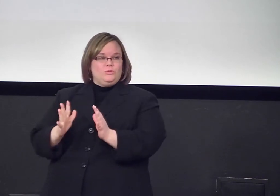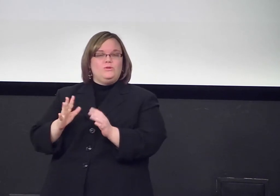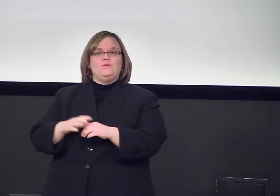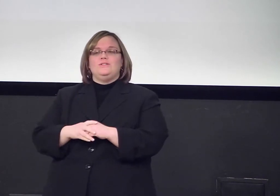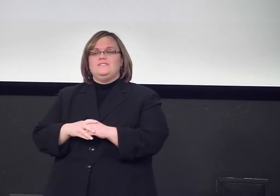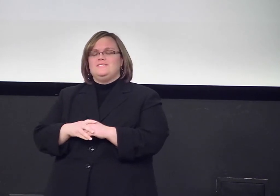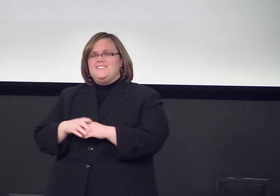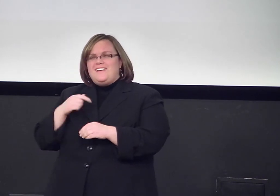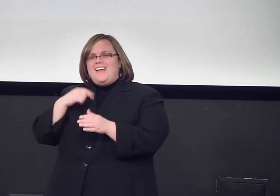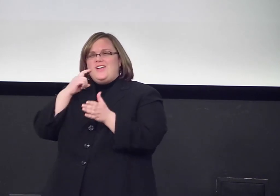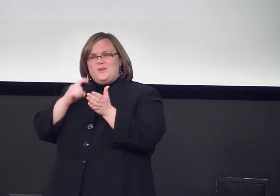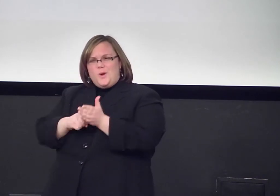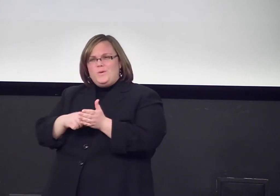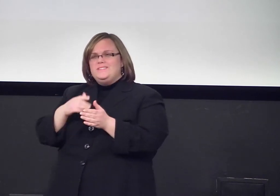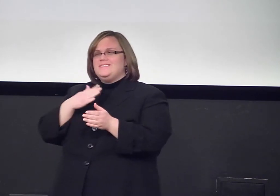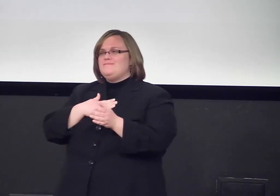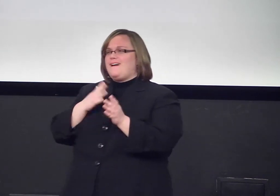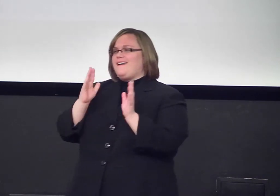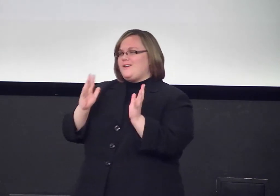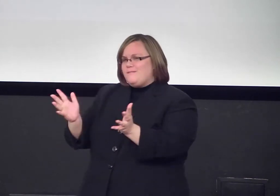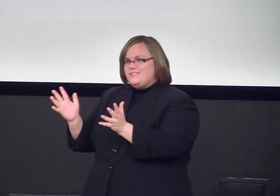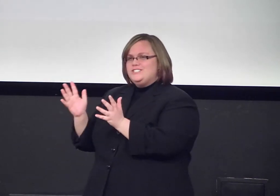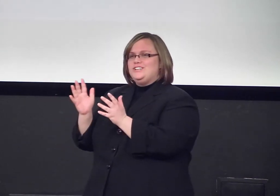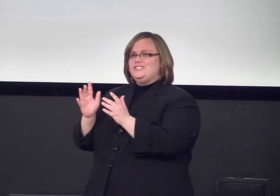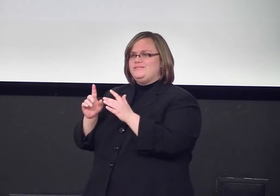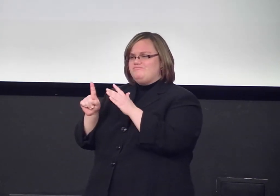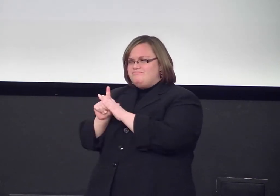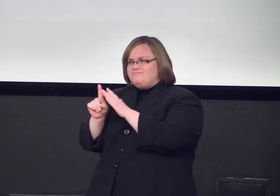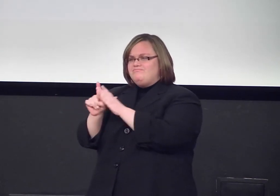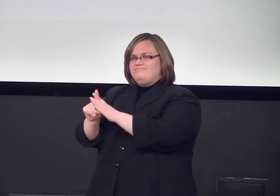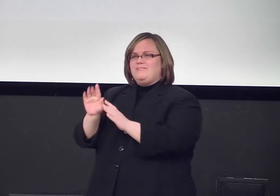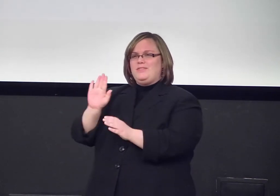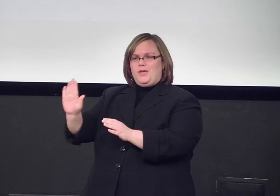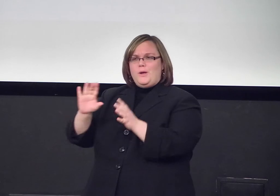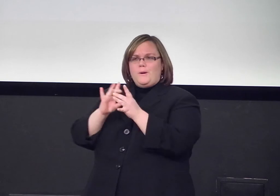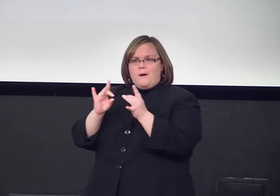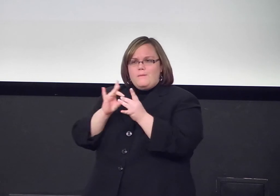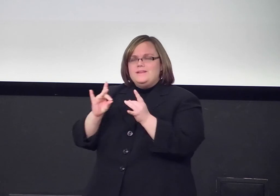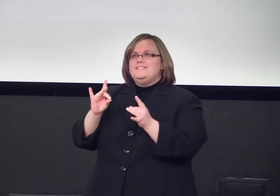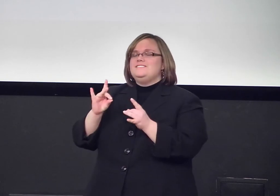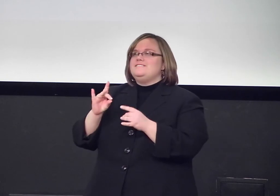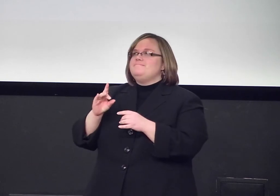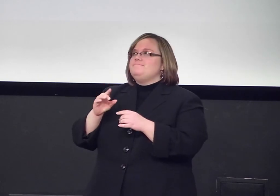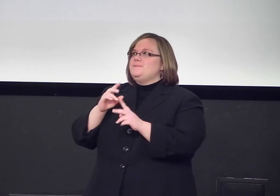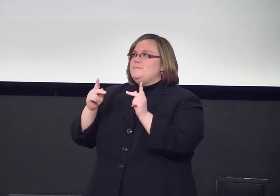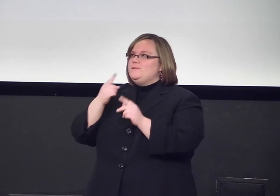often go into the kitchen and interact with other VRS interpreters. And I noticed often that